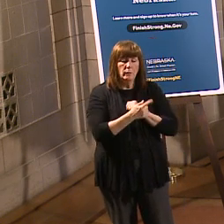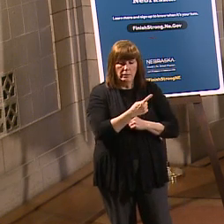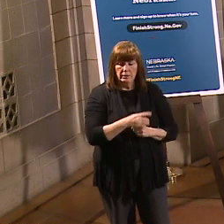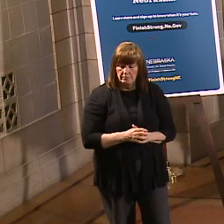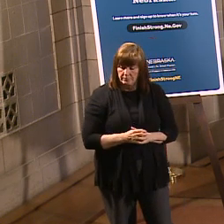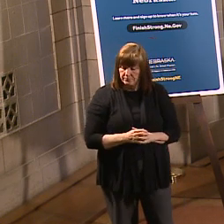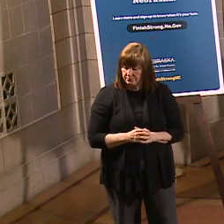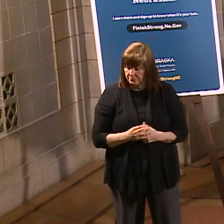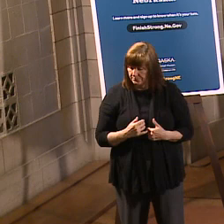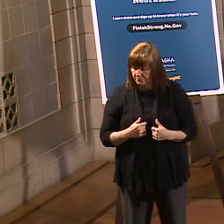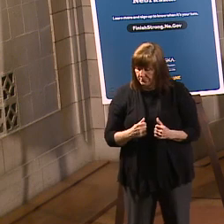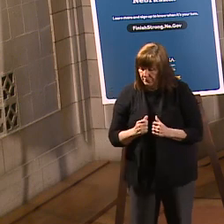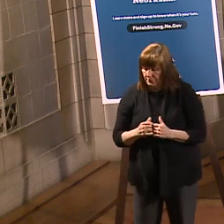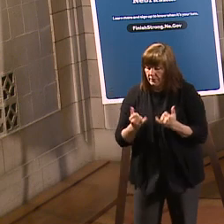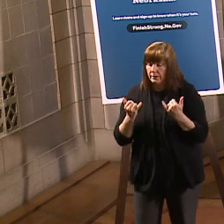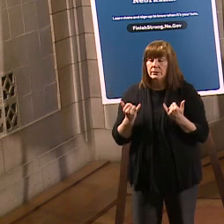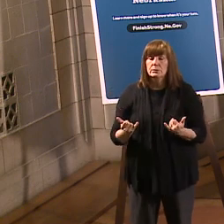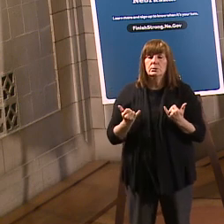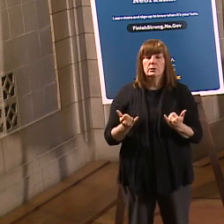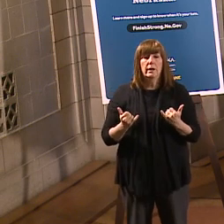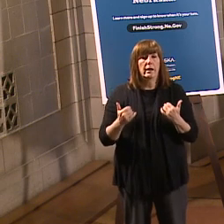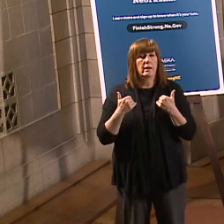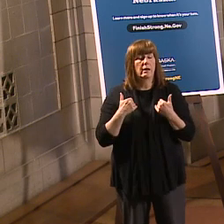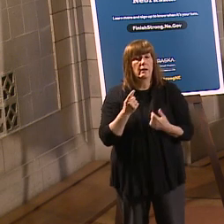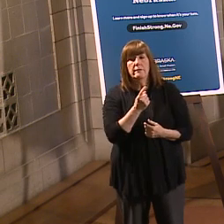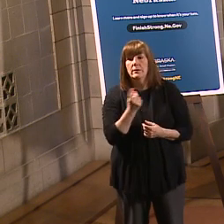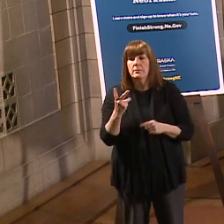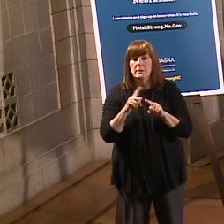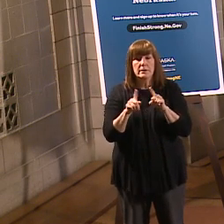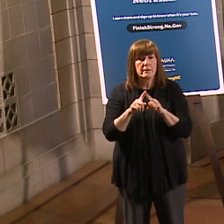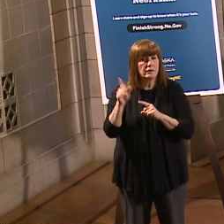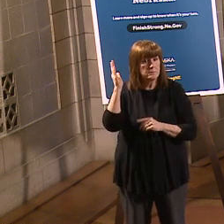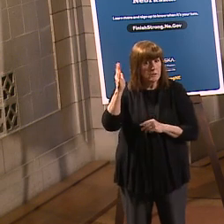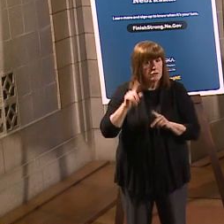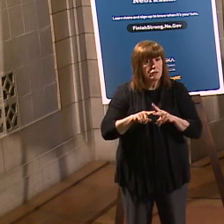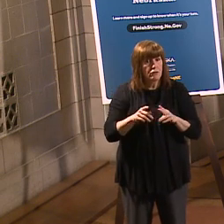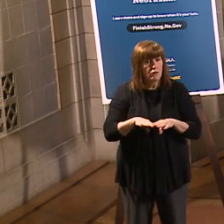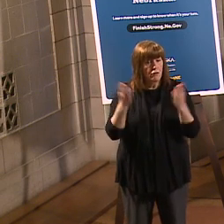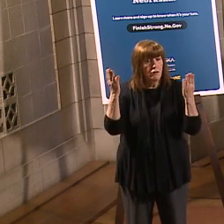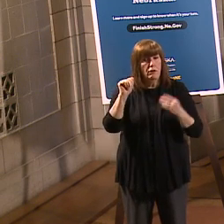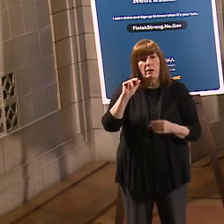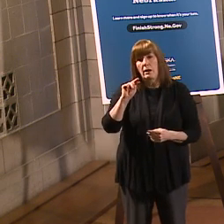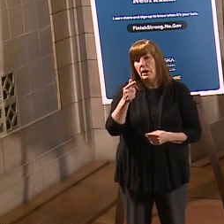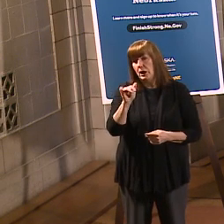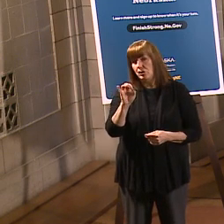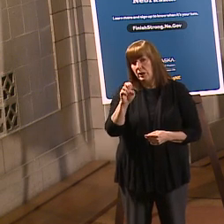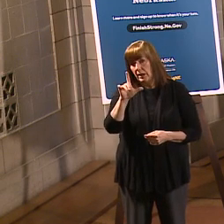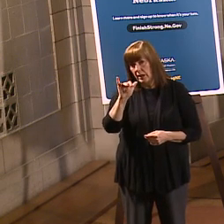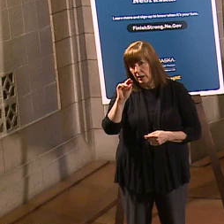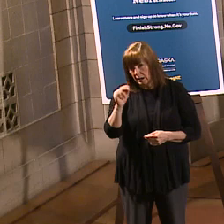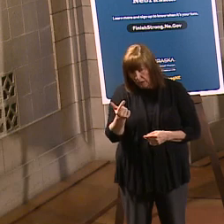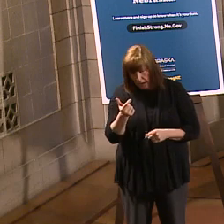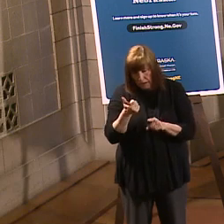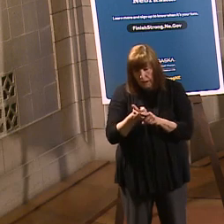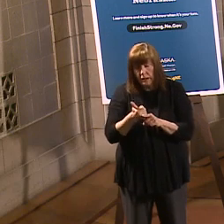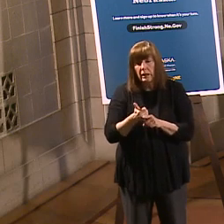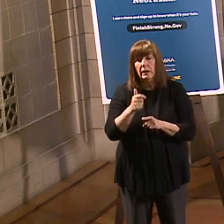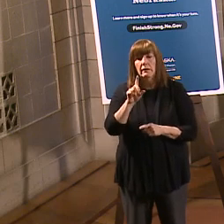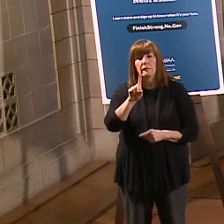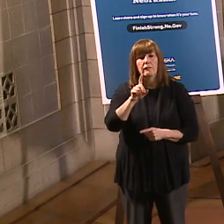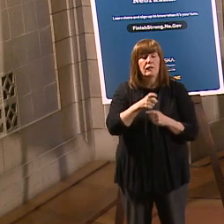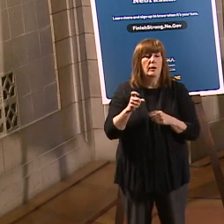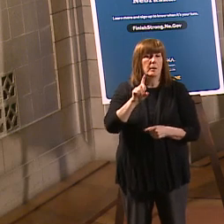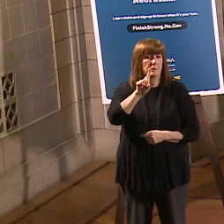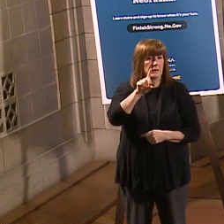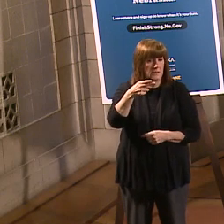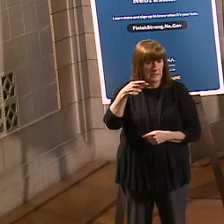so today we've got a couple different speakers. We're going to start with Angie Ling, who is the incident commander for the